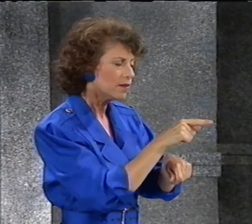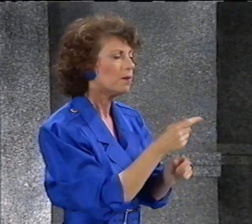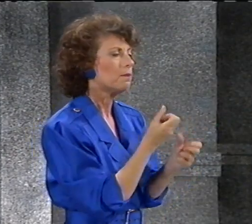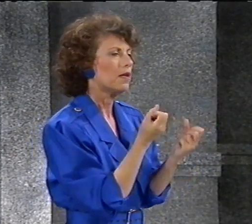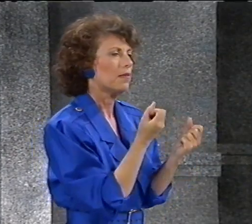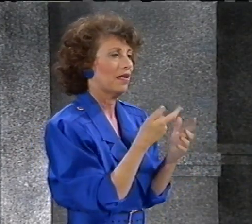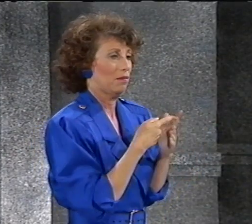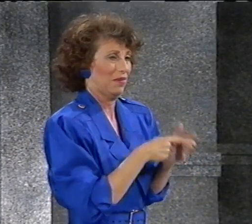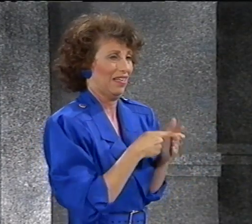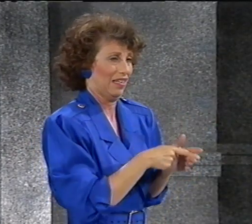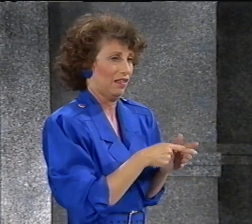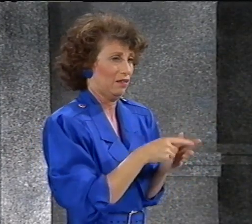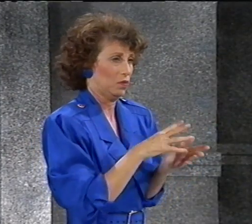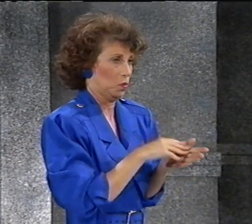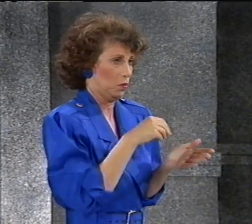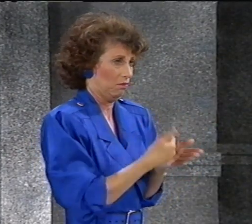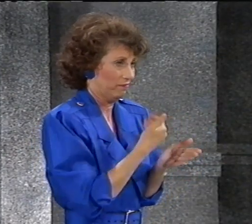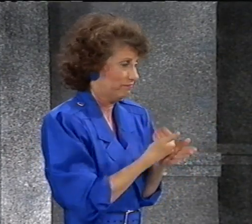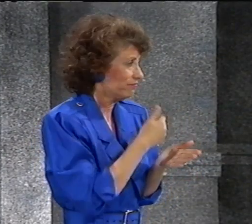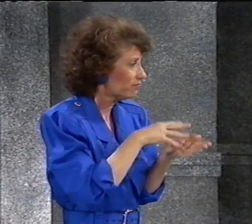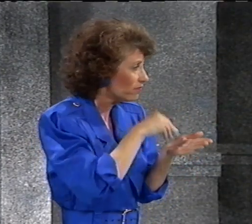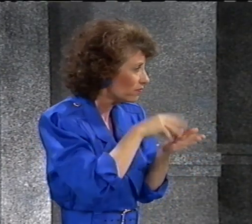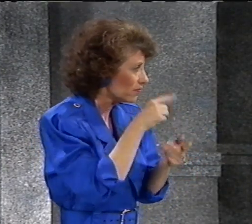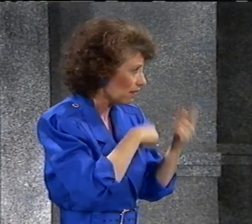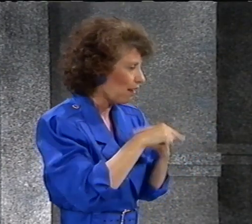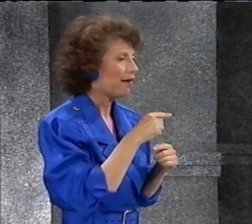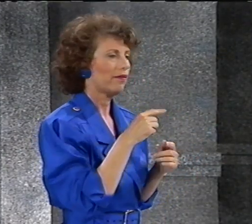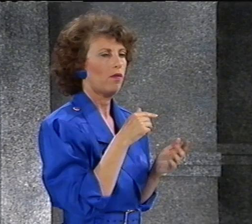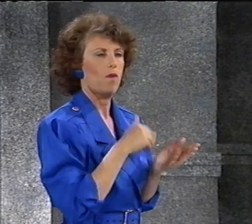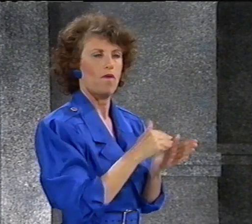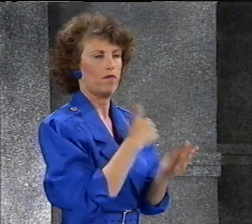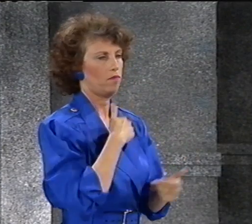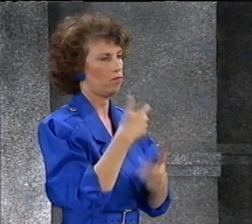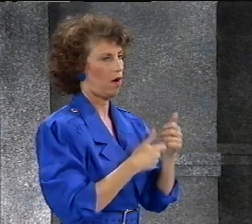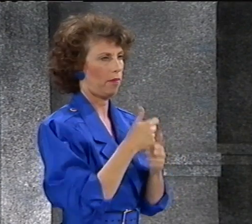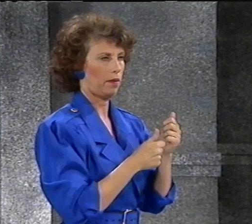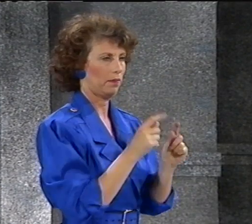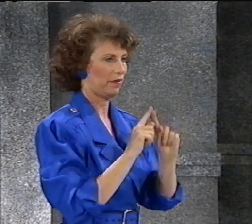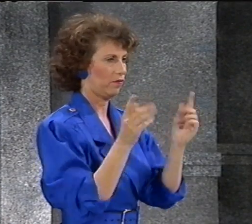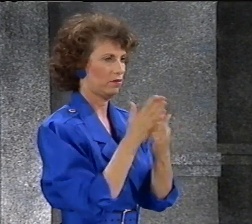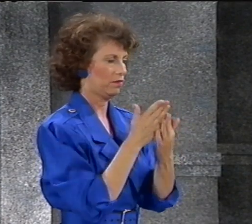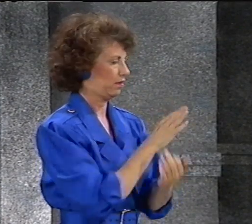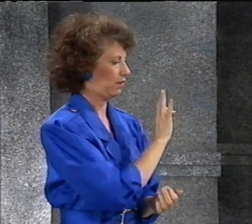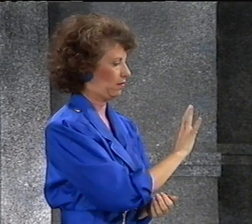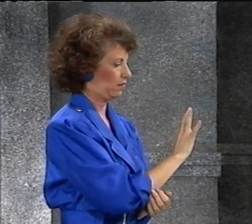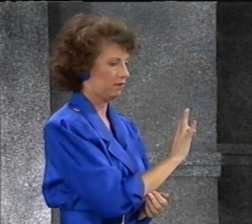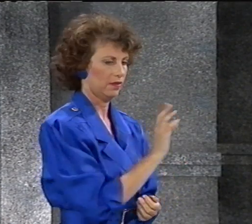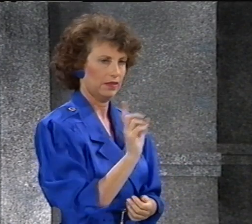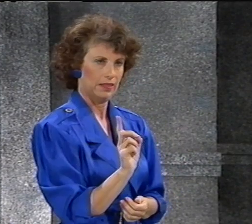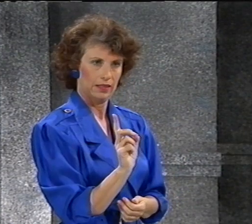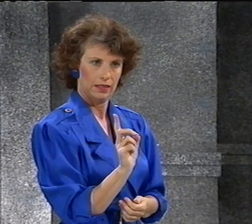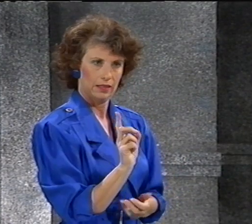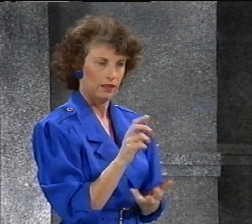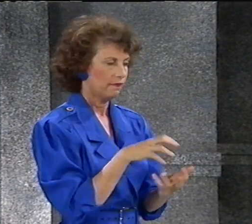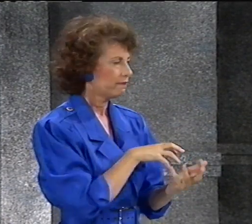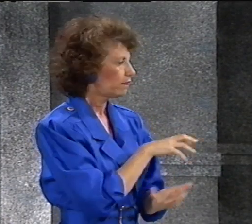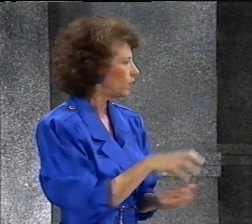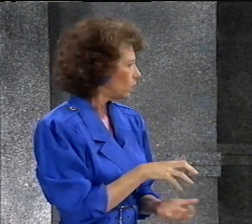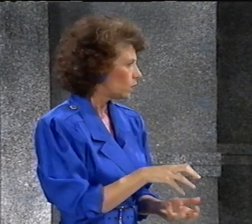A word of warning. Many beginners have problems and confuse D's and F's.